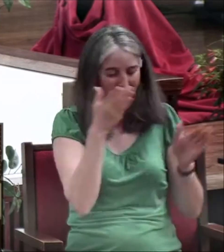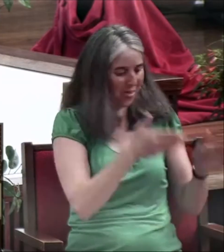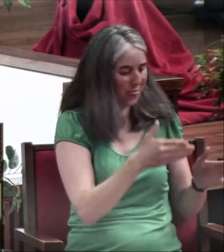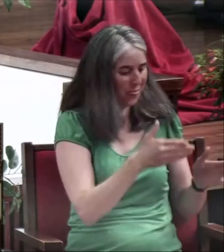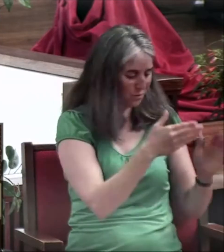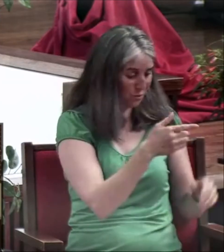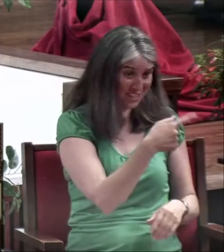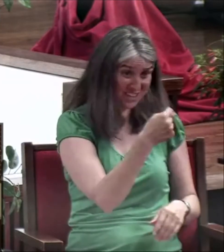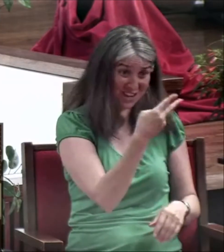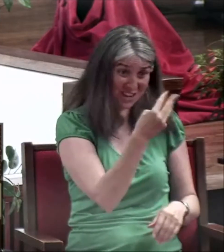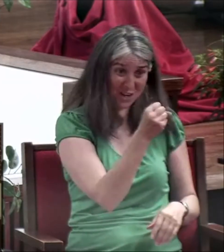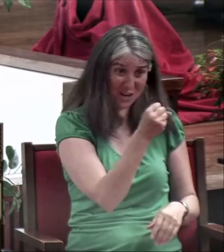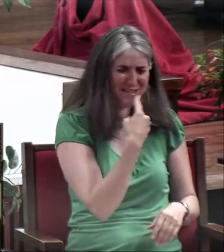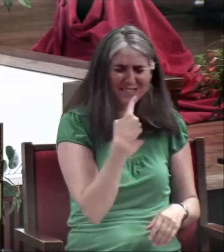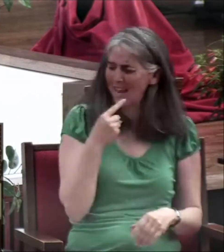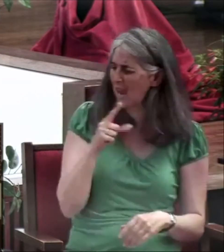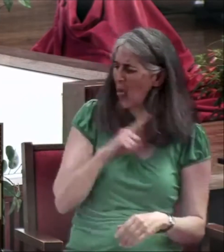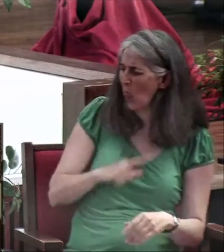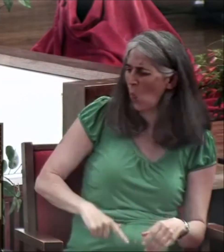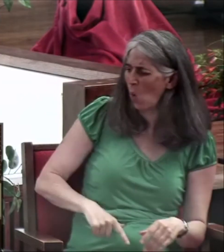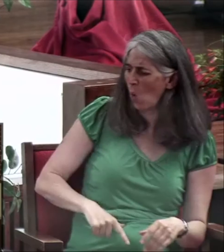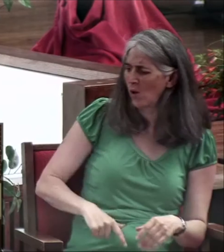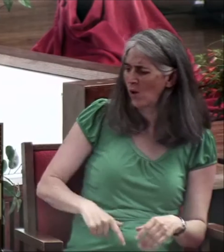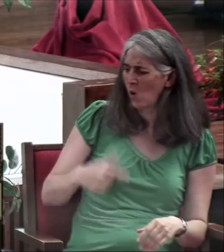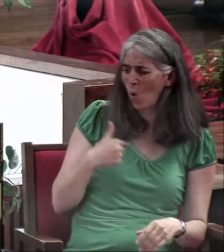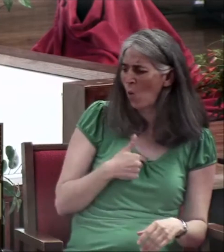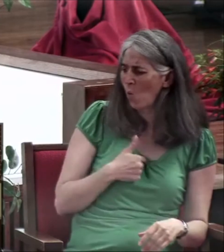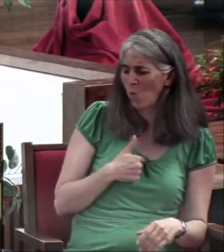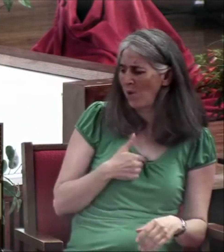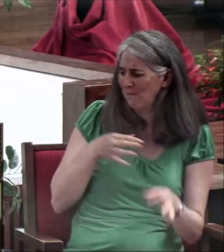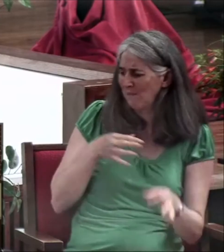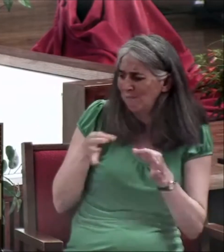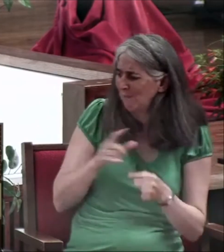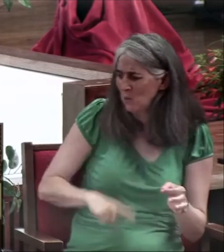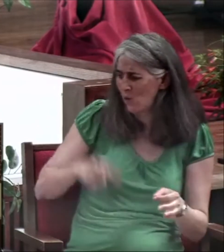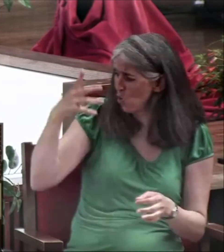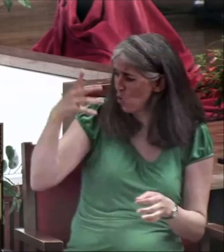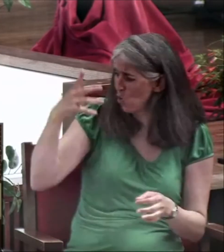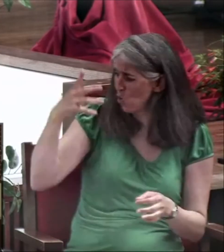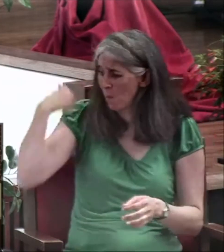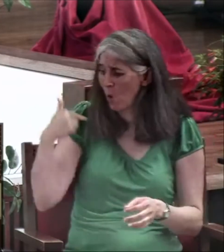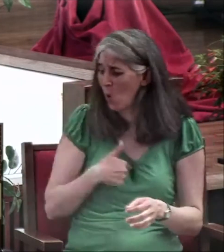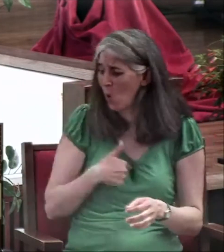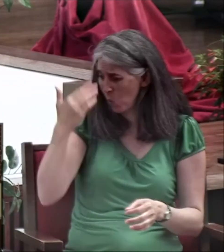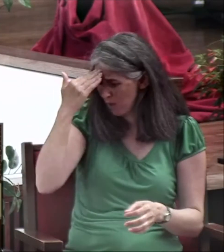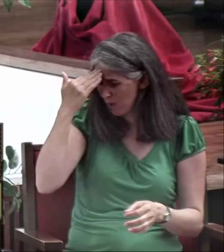Thomas said to him, "Lord, we do not know where you are going. How can we know the way?"